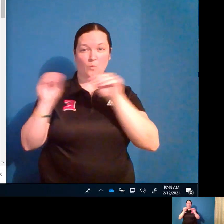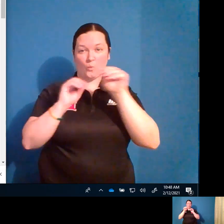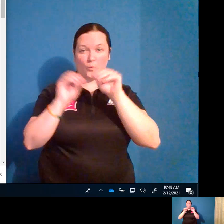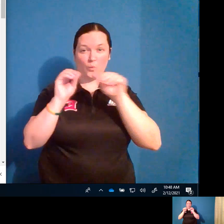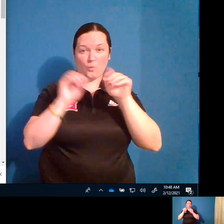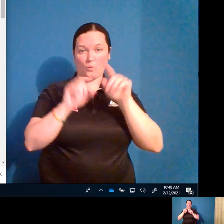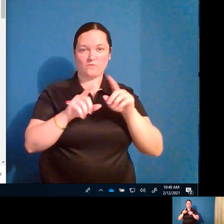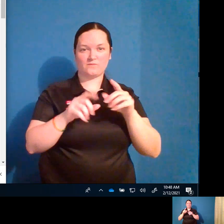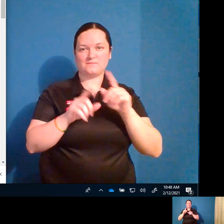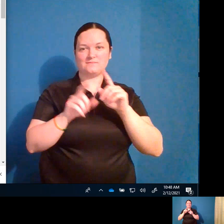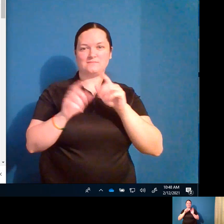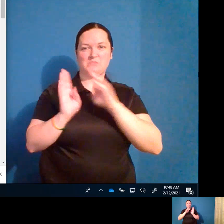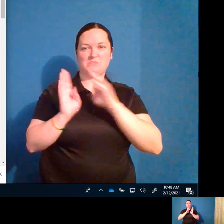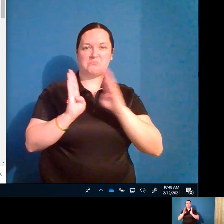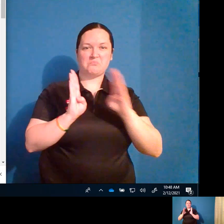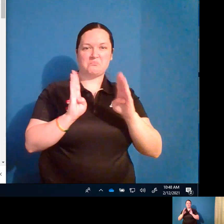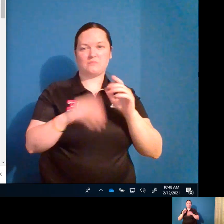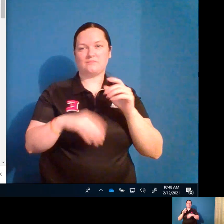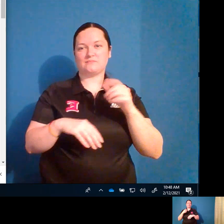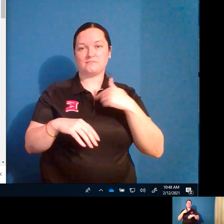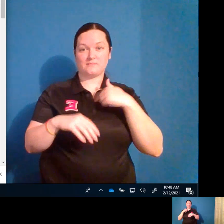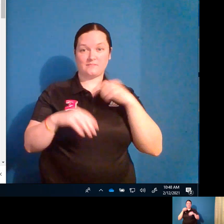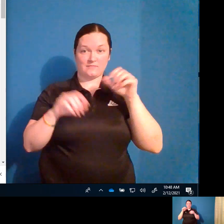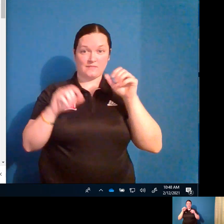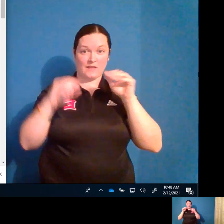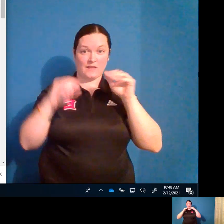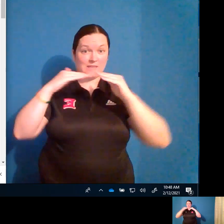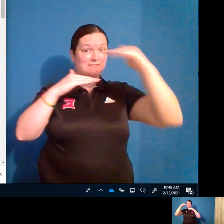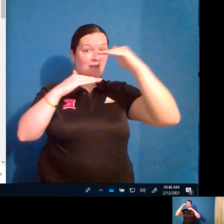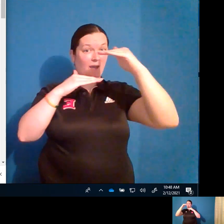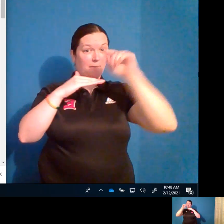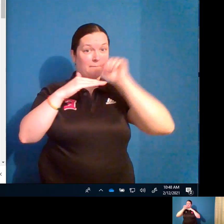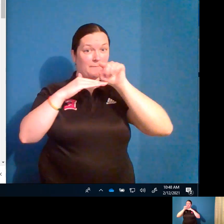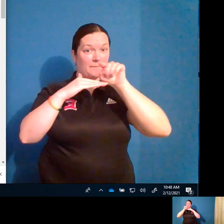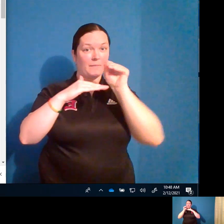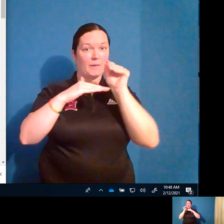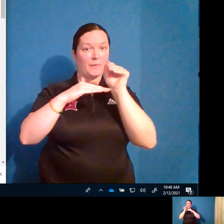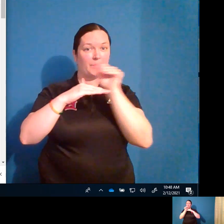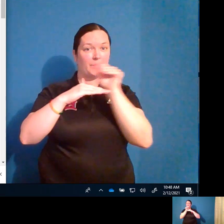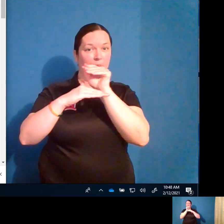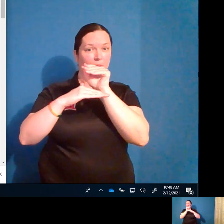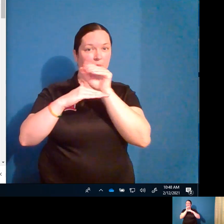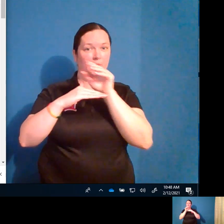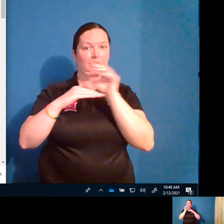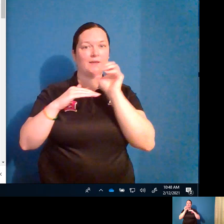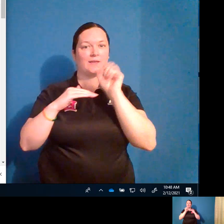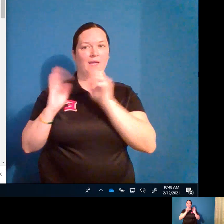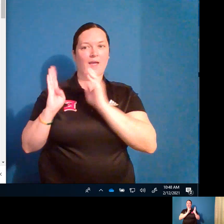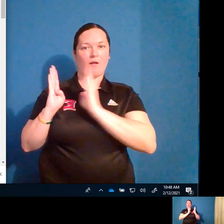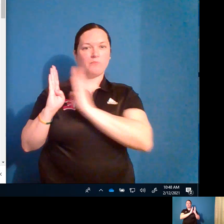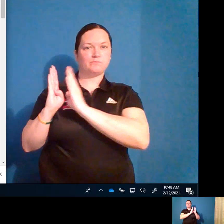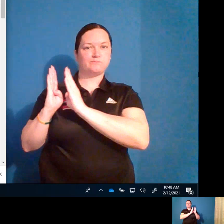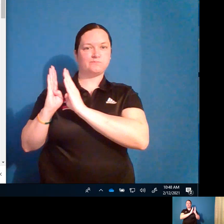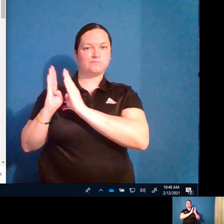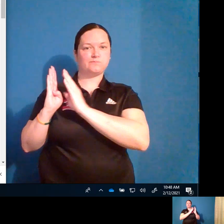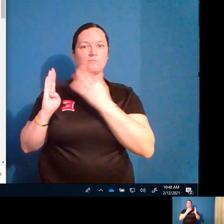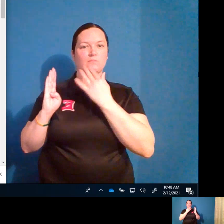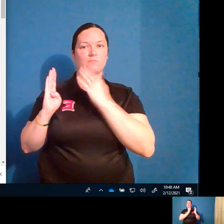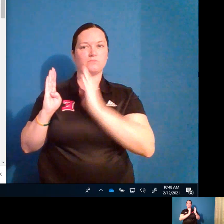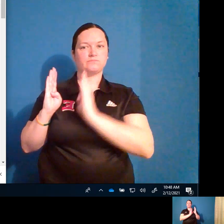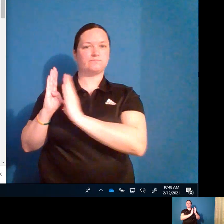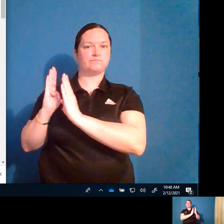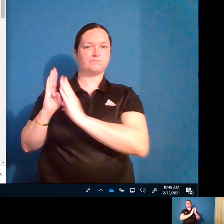So let's go right back here. I can move these. The top ones make the lines sharper. Say I want